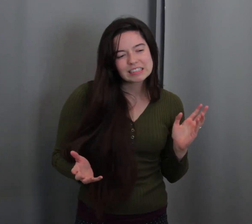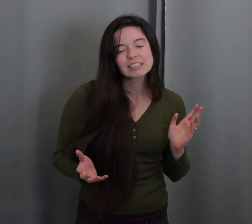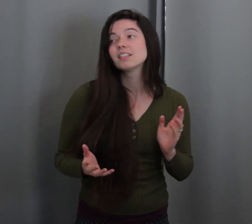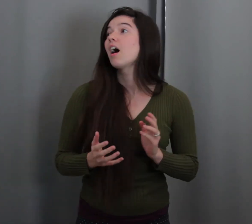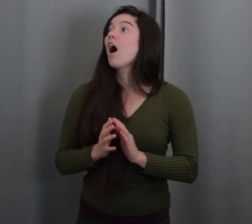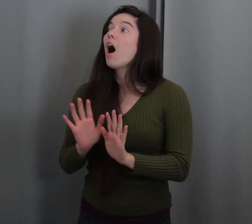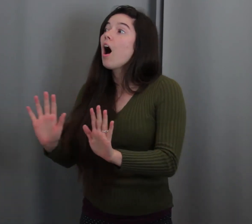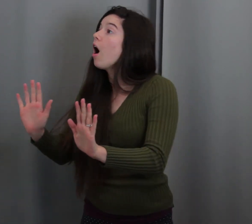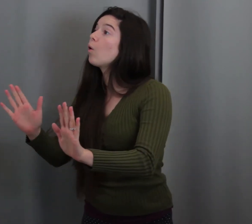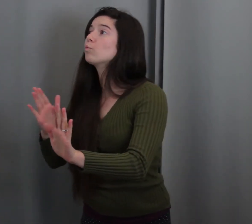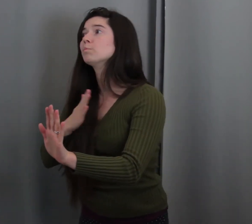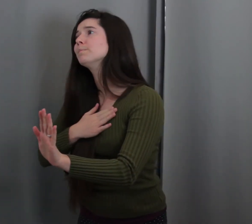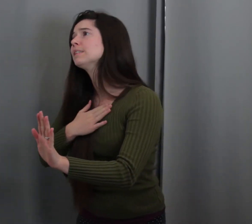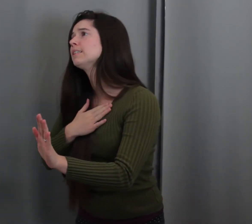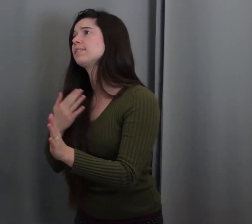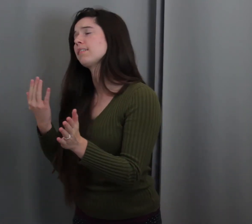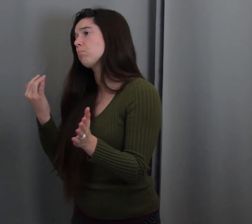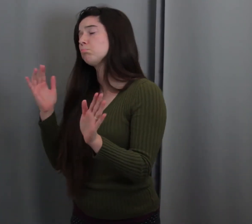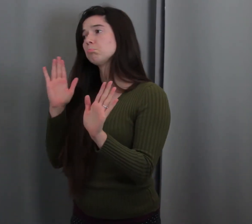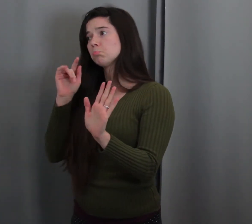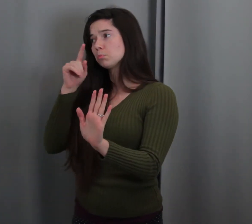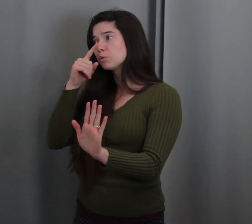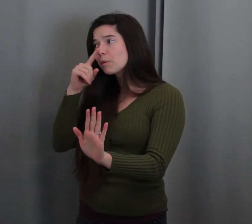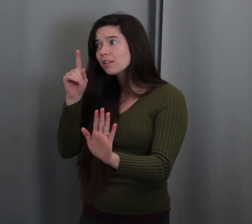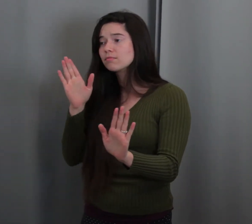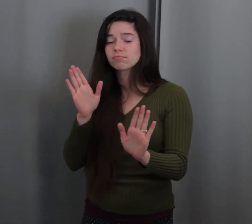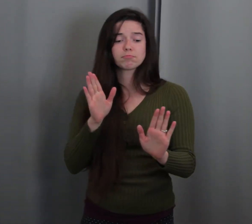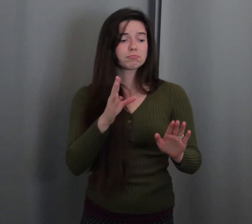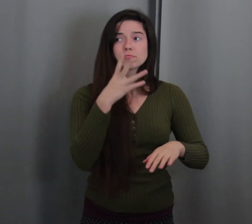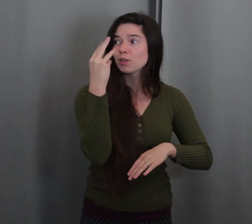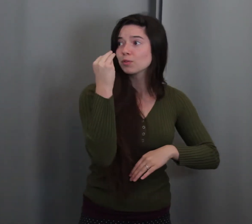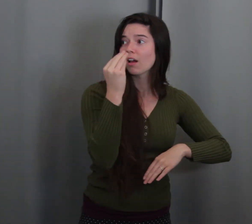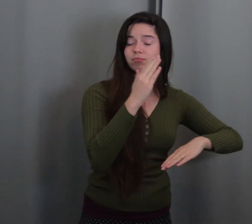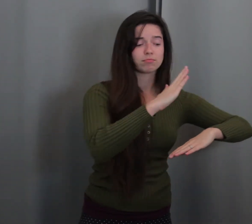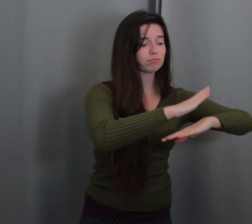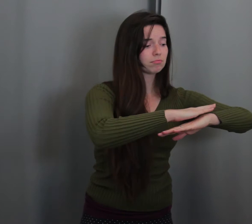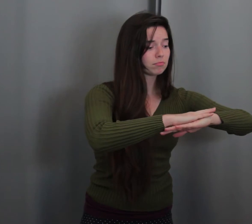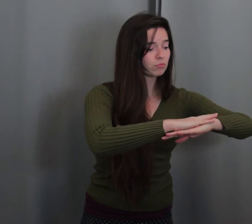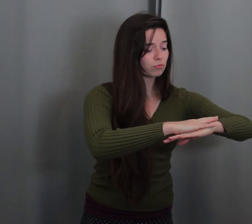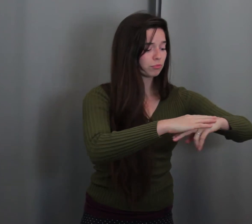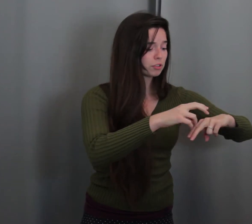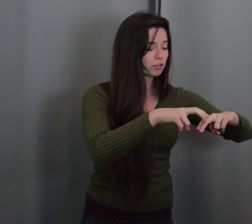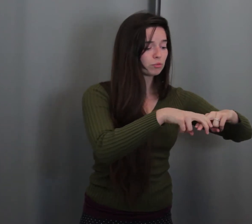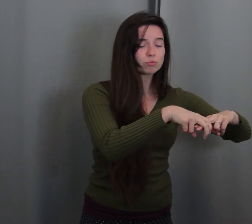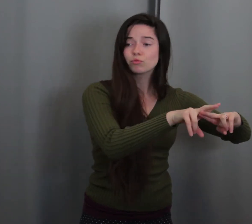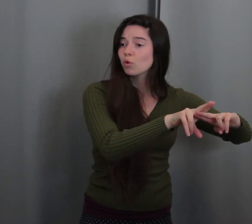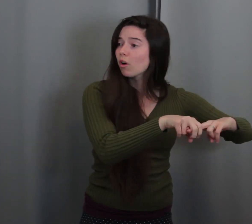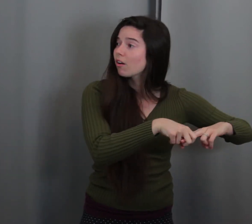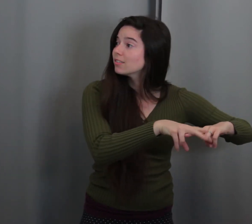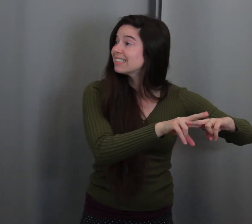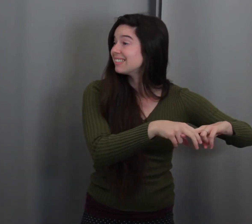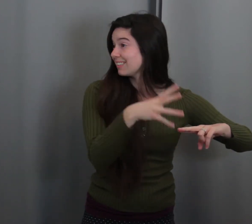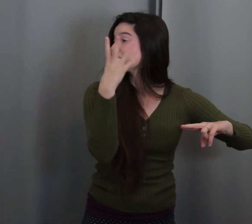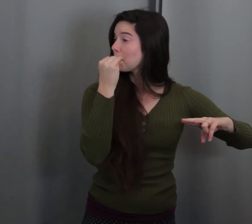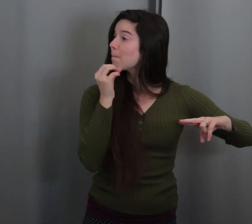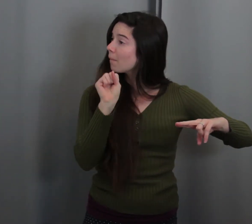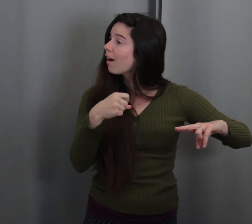me. I could sleep in this rocking chair on the porch. My